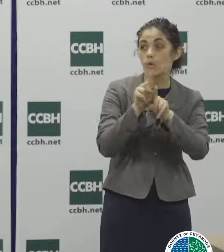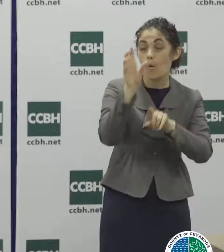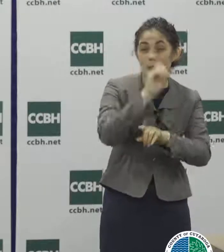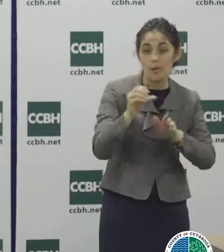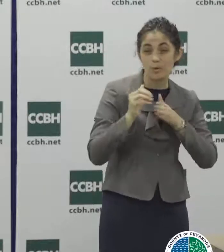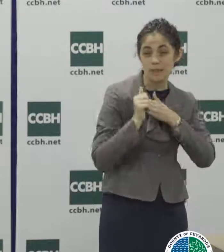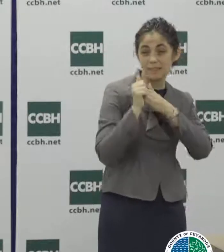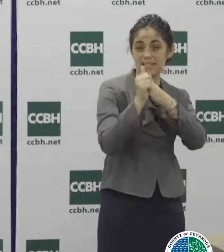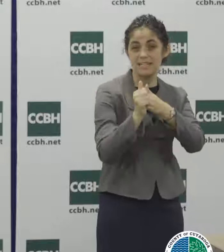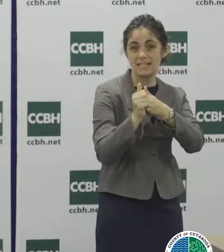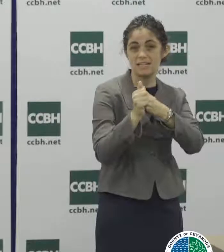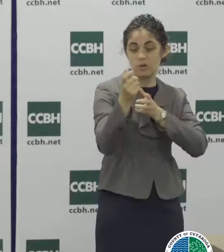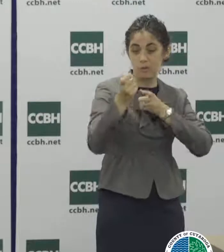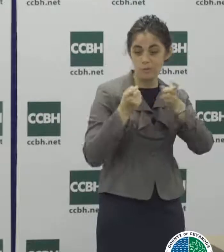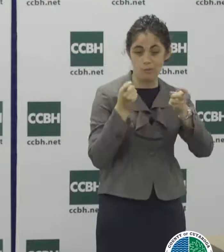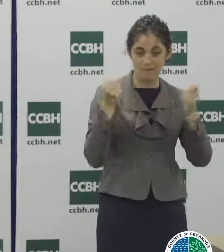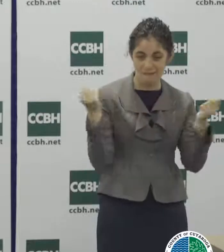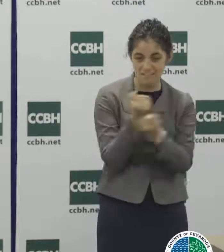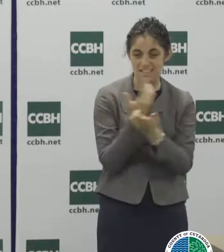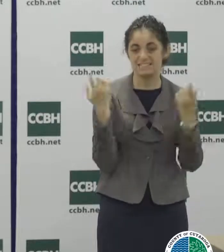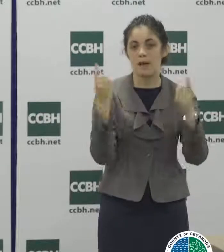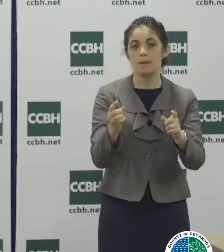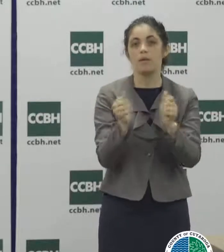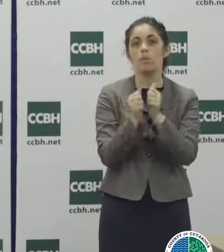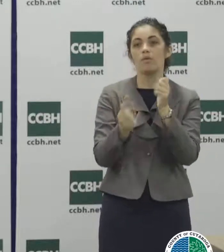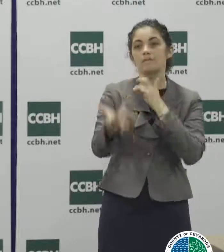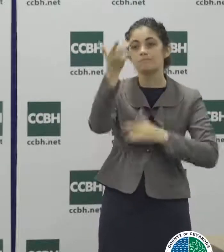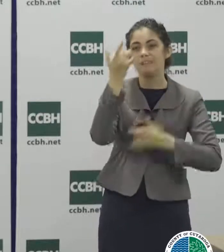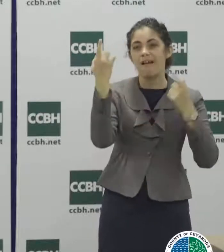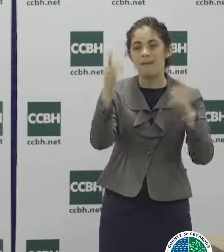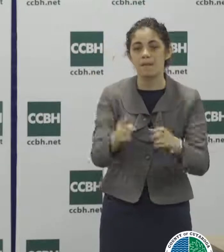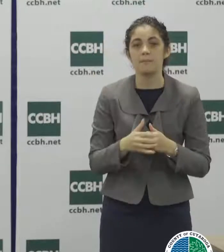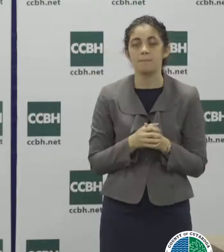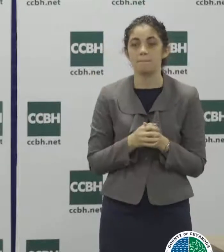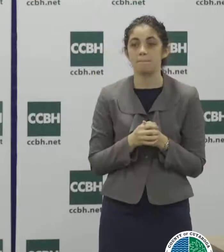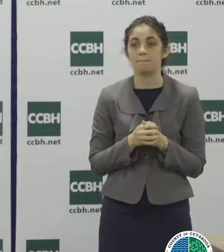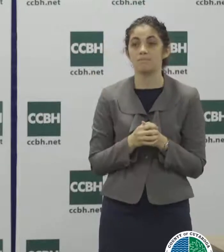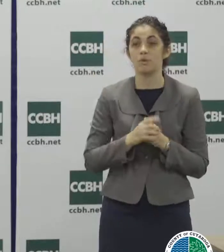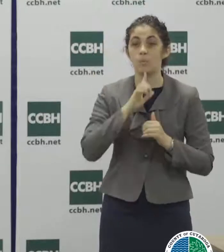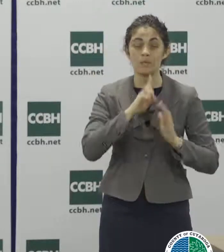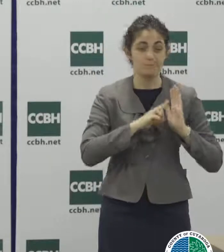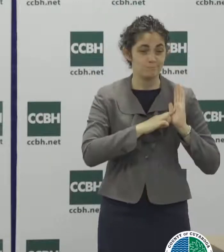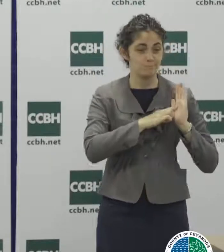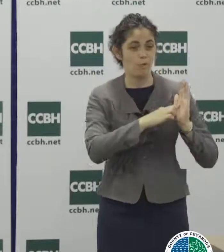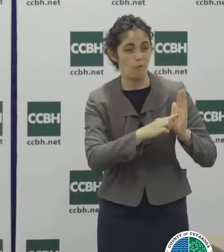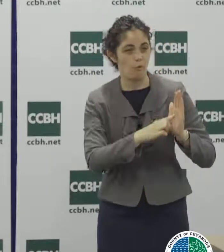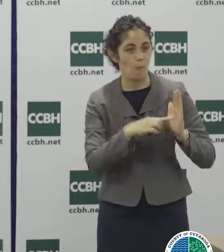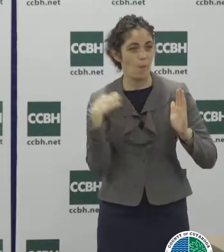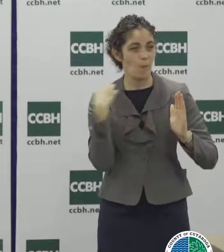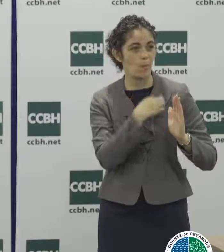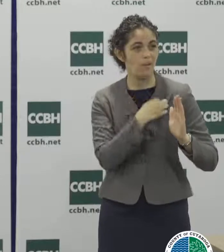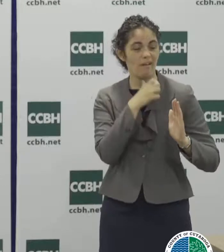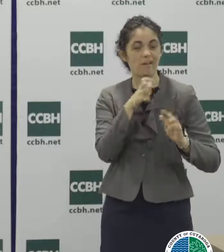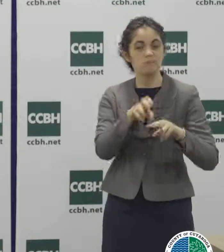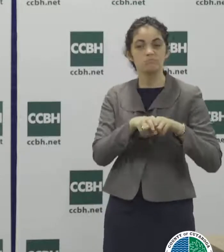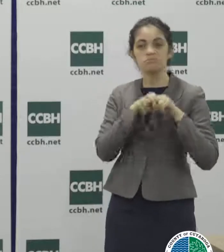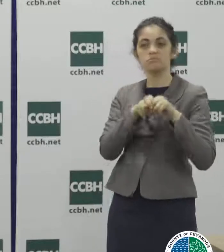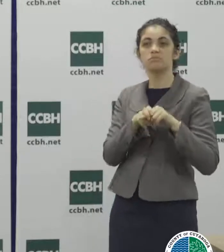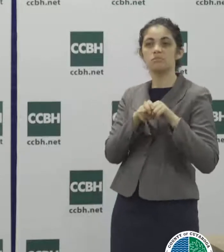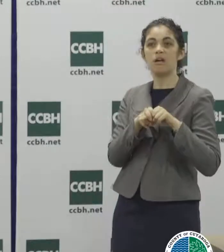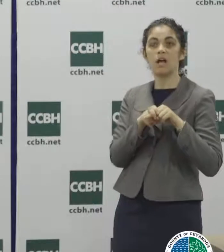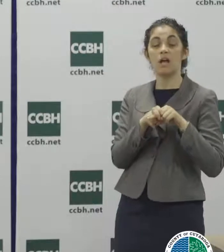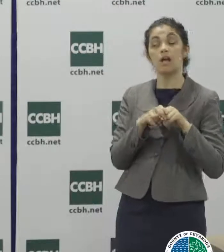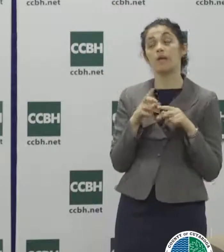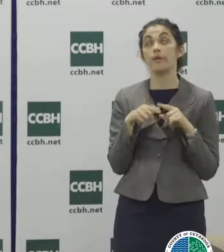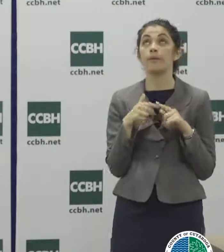exemplars in the handling of this pandemic. I hope that shows you that we are not sitting in our ivory